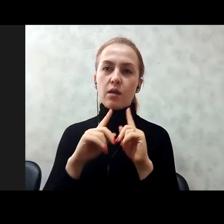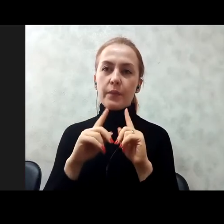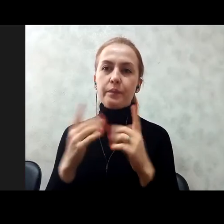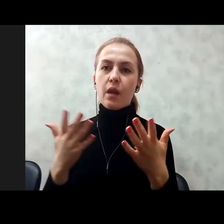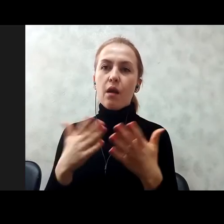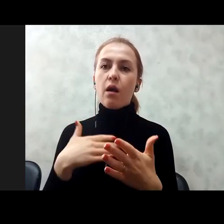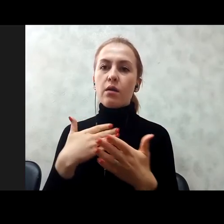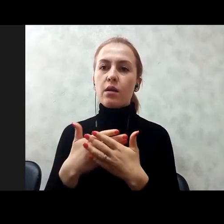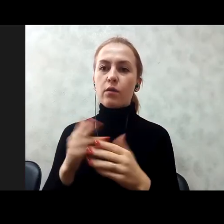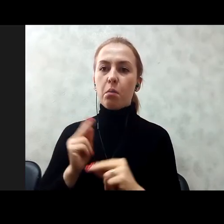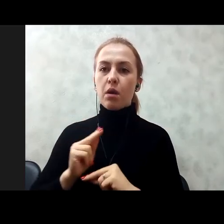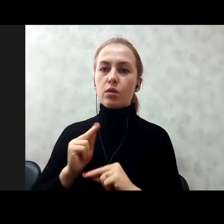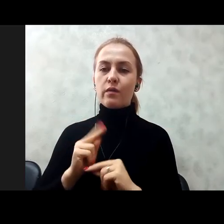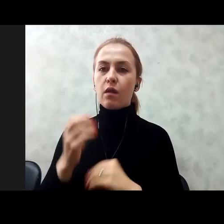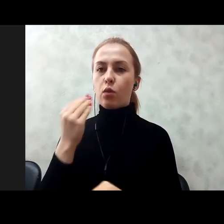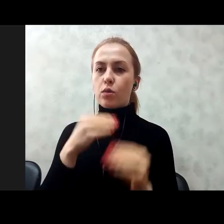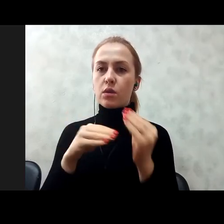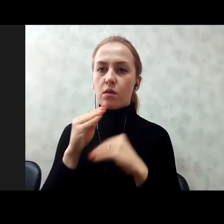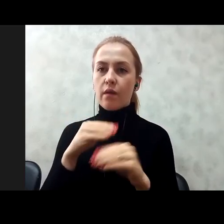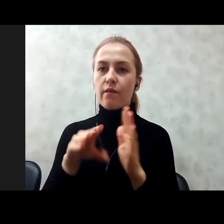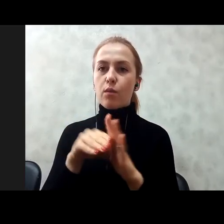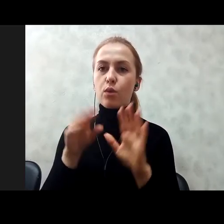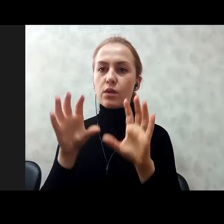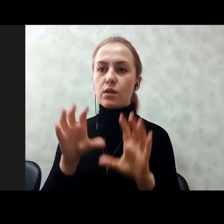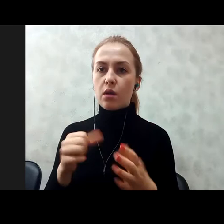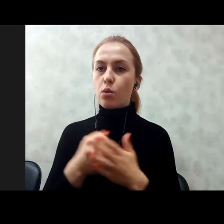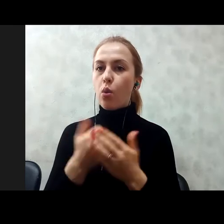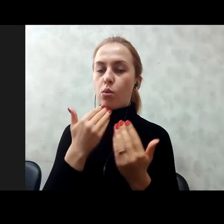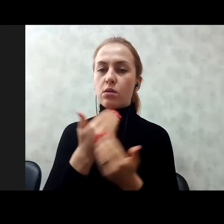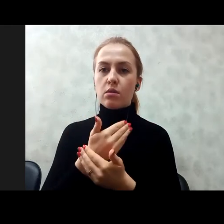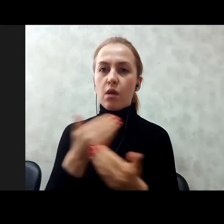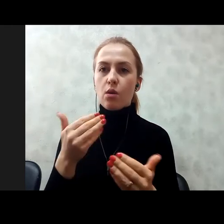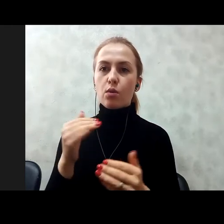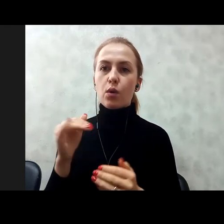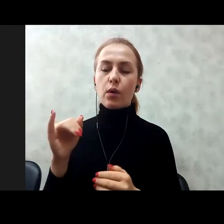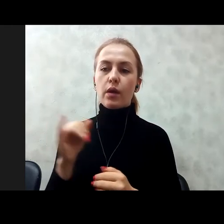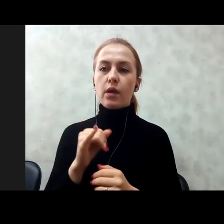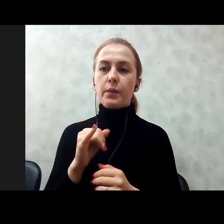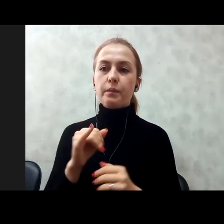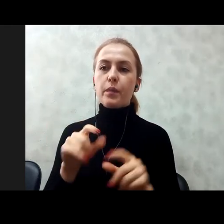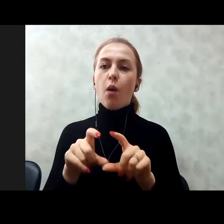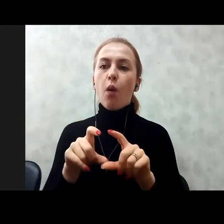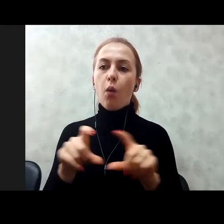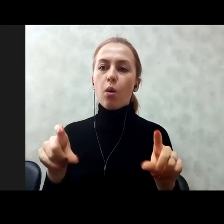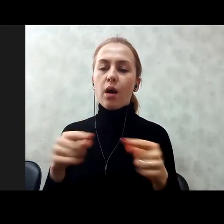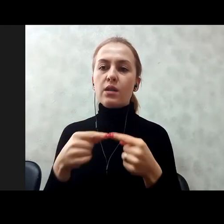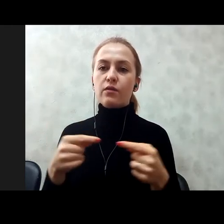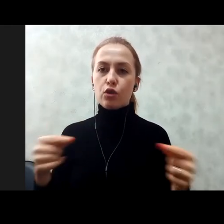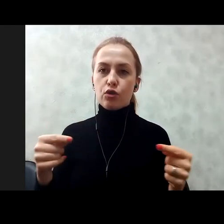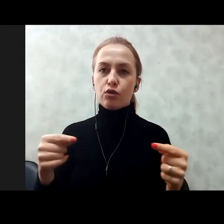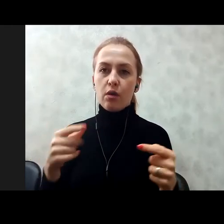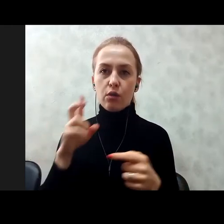parliament that improved legislation till the very end,